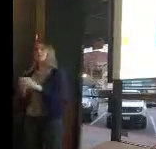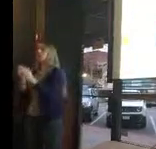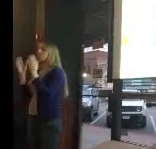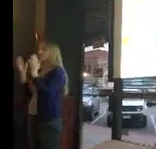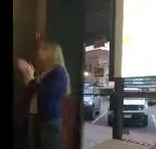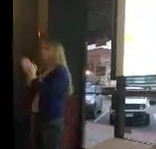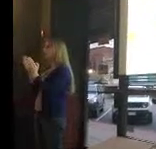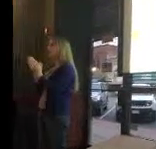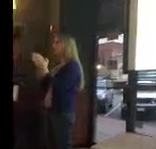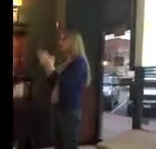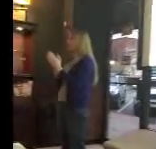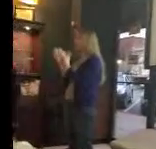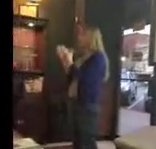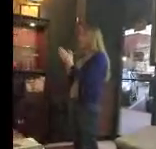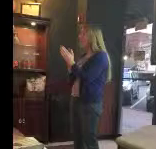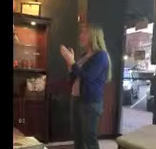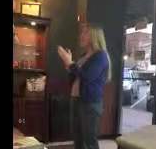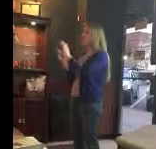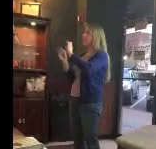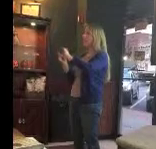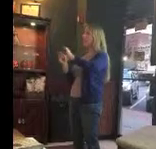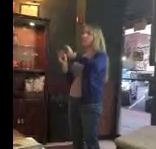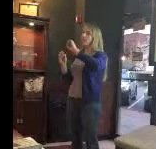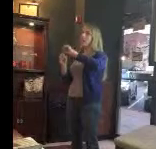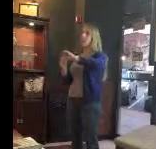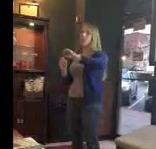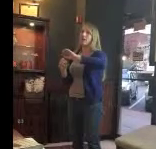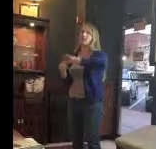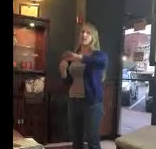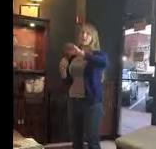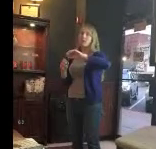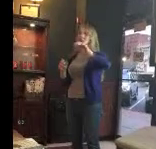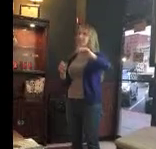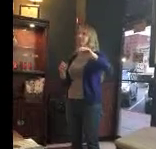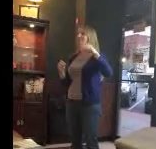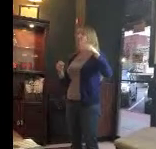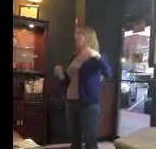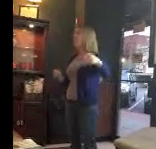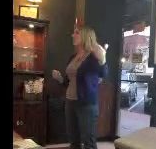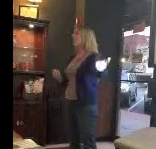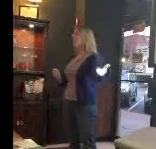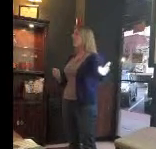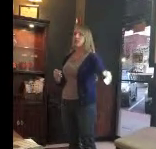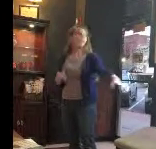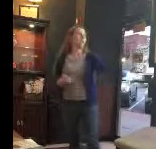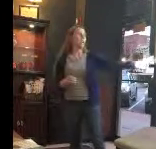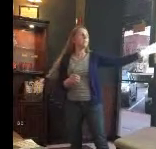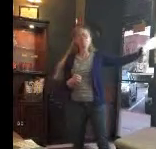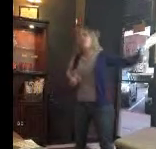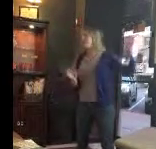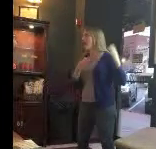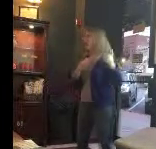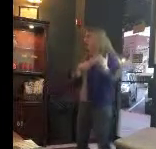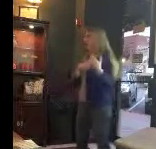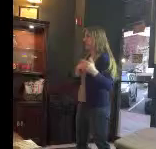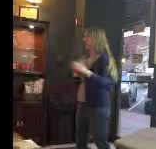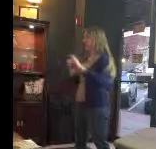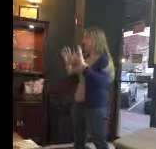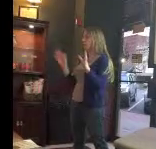here is those smaller measurements occur a lot, and then as the number of bacteria increase, that doesn't happen as often. And this isn't a graph from the data, it's just showing